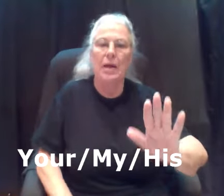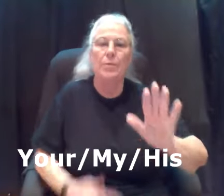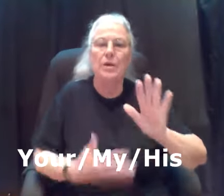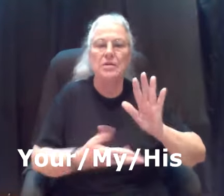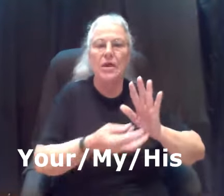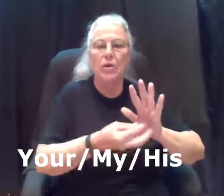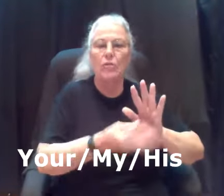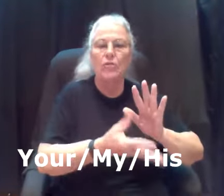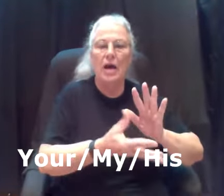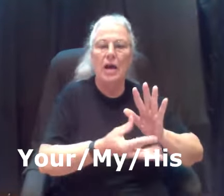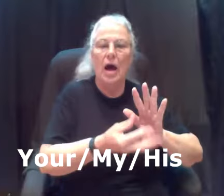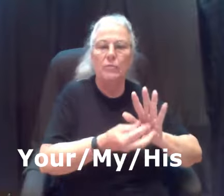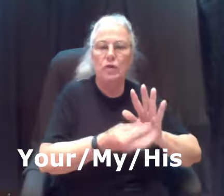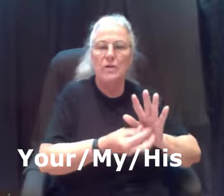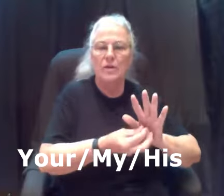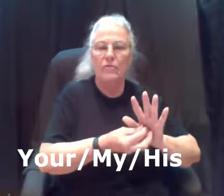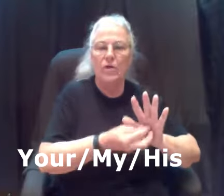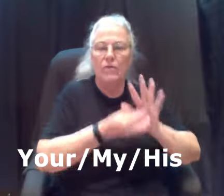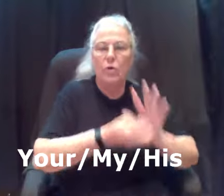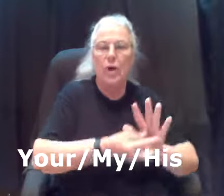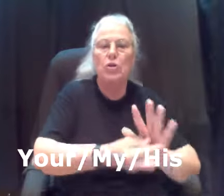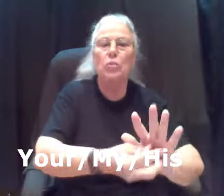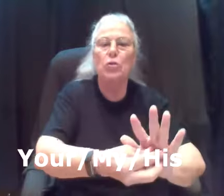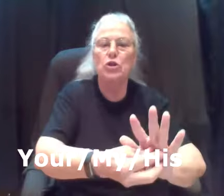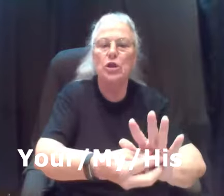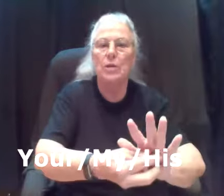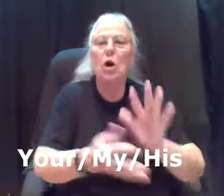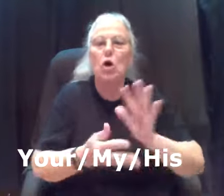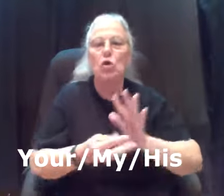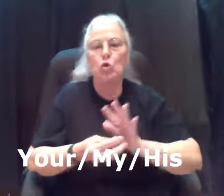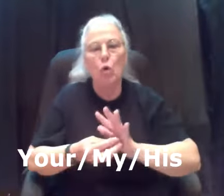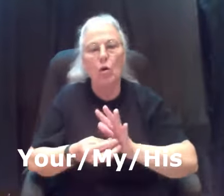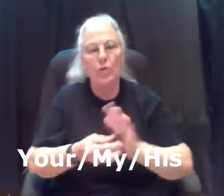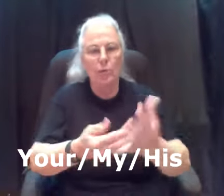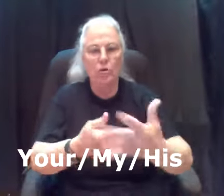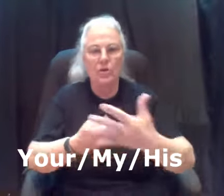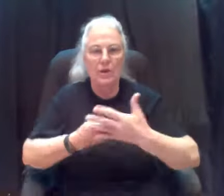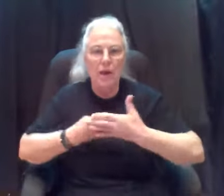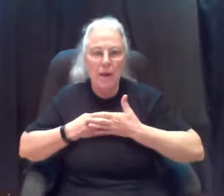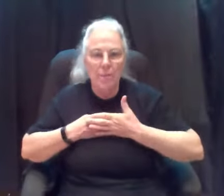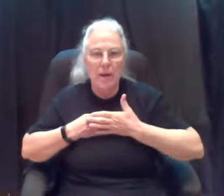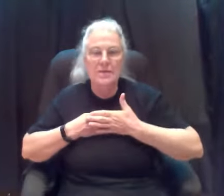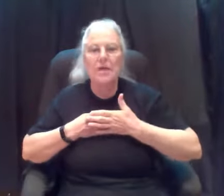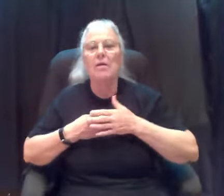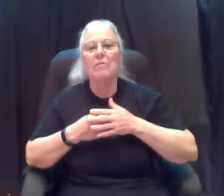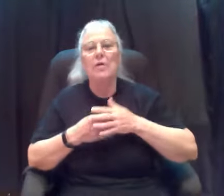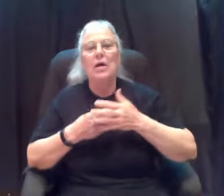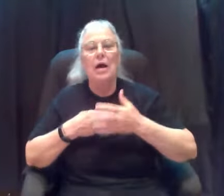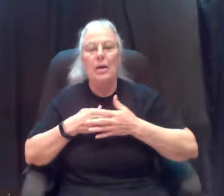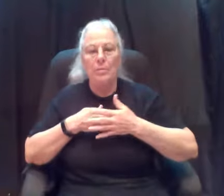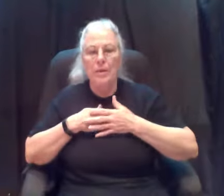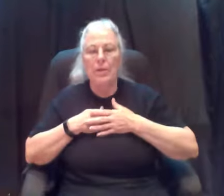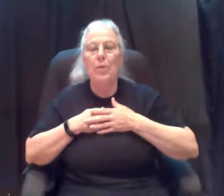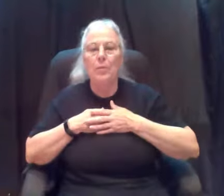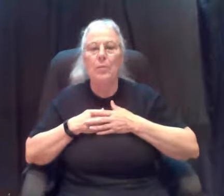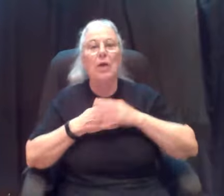because it's like you've got objects in front of you and you're pushing them toward the person. Myself, it would be my